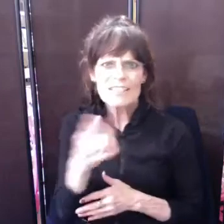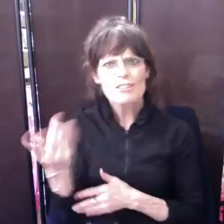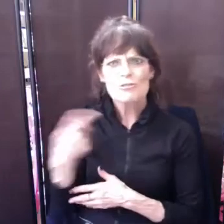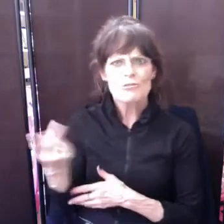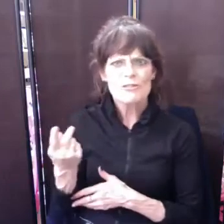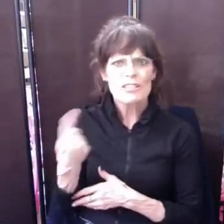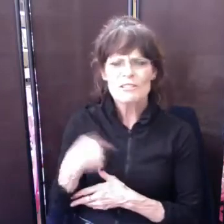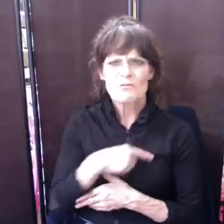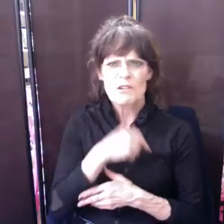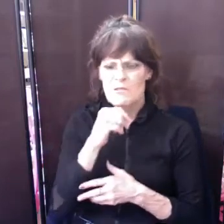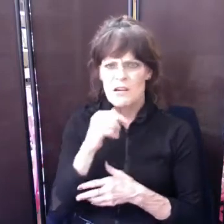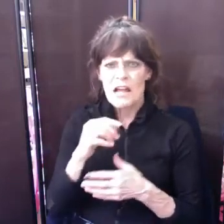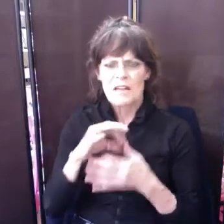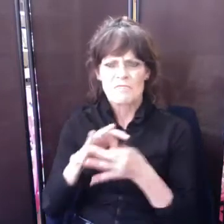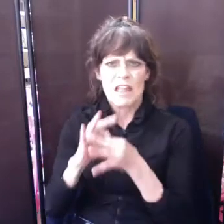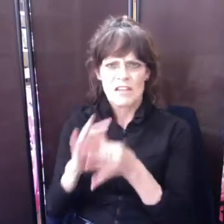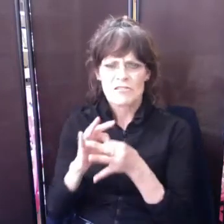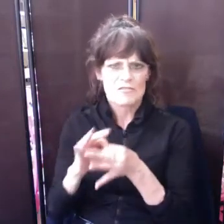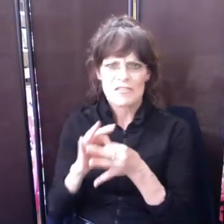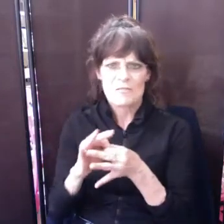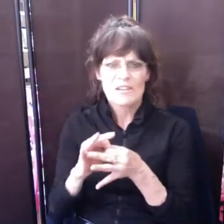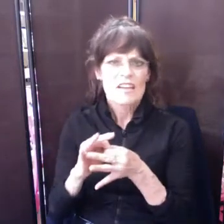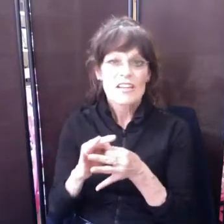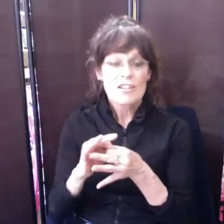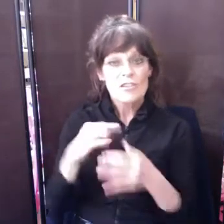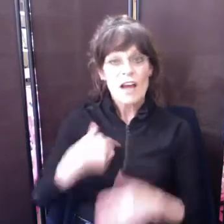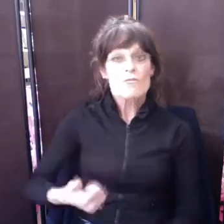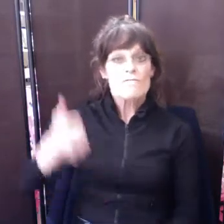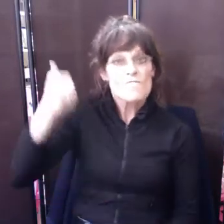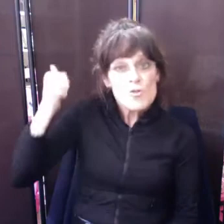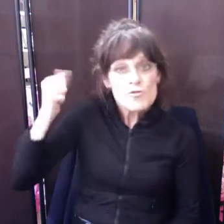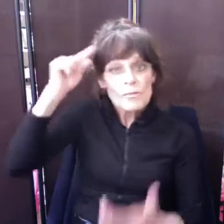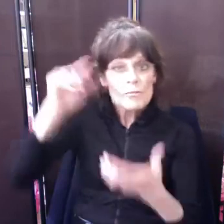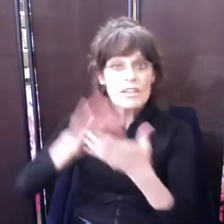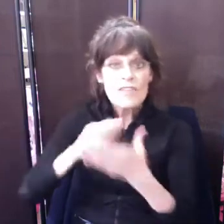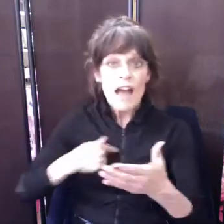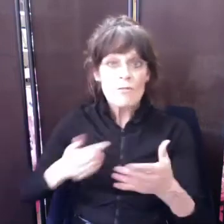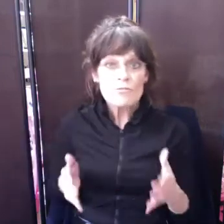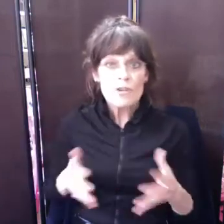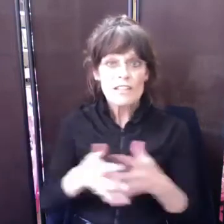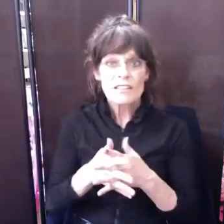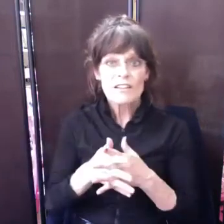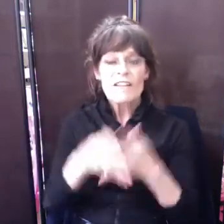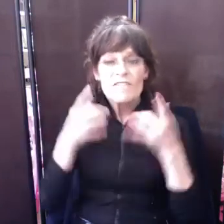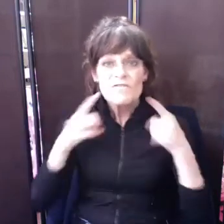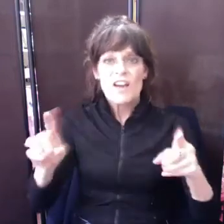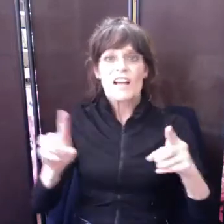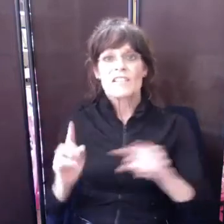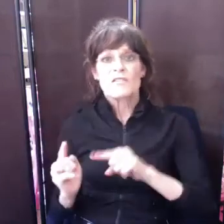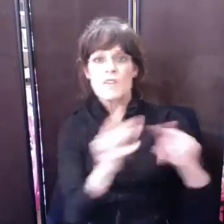relationship even then. And, you know, and so I refused to believe I was pregnant. And by the time I finally went and got a pregnancy test, I was 4.5